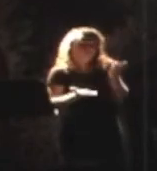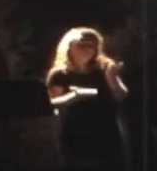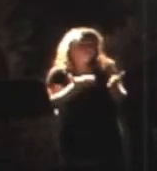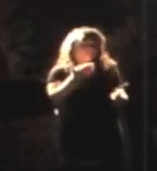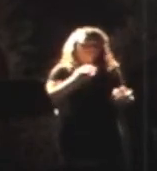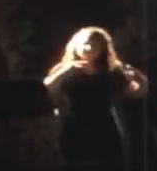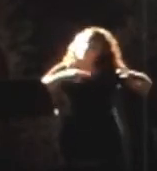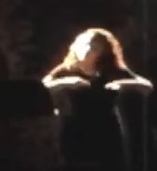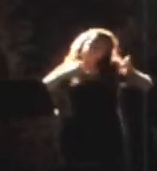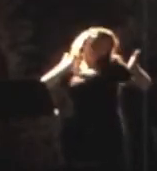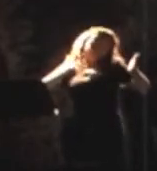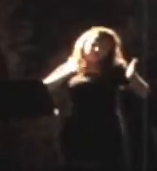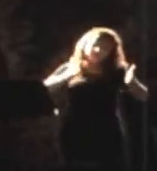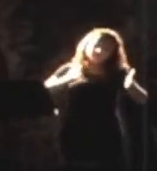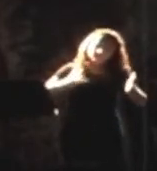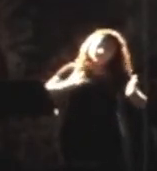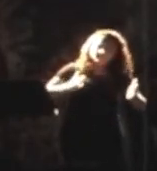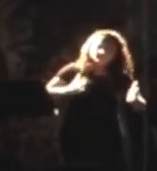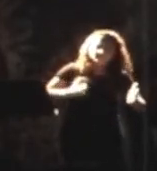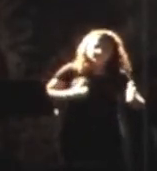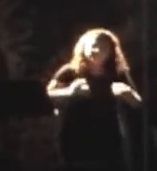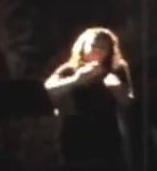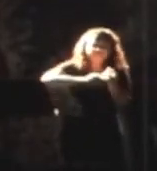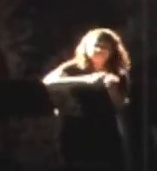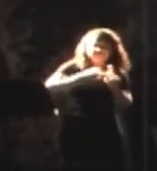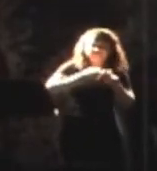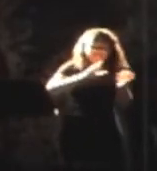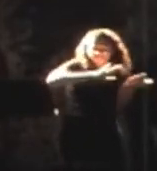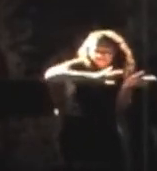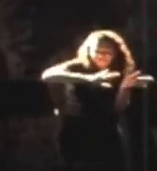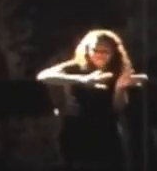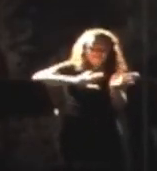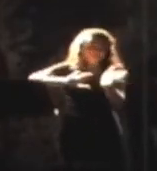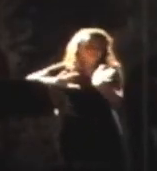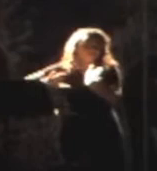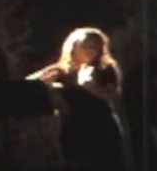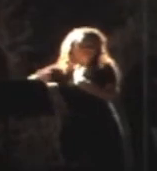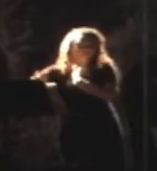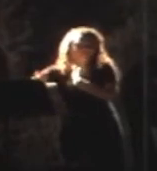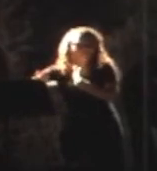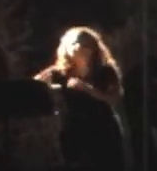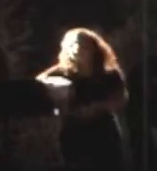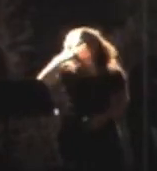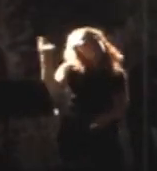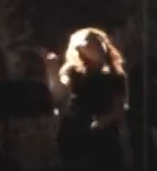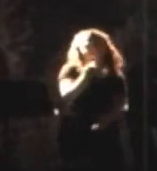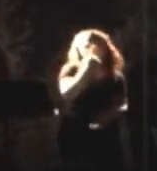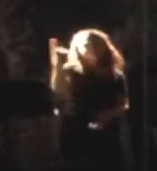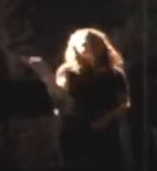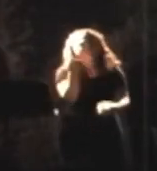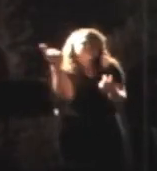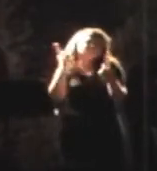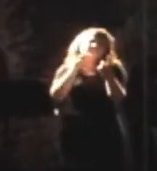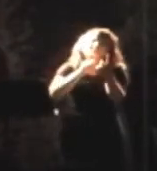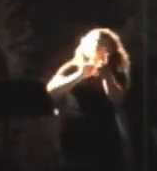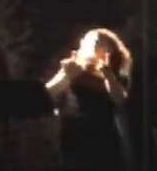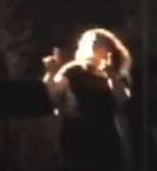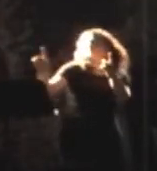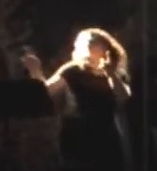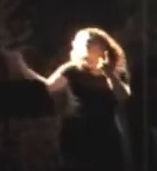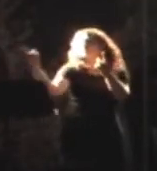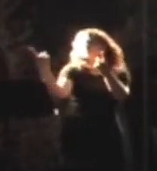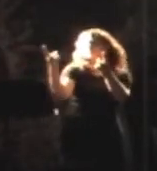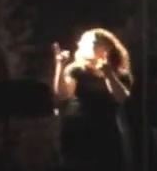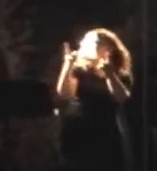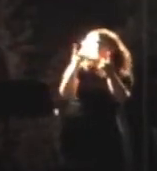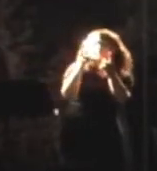need Here on the ground To another fret Nor fall Though I can't seem to let